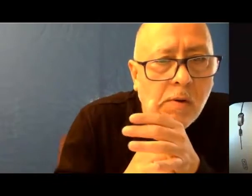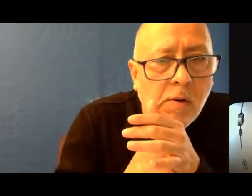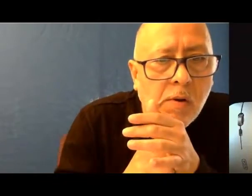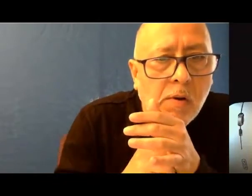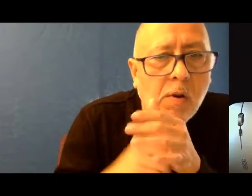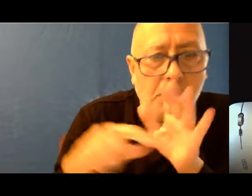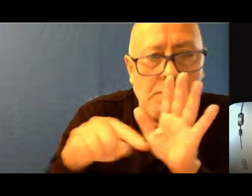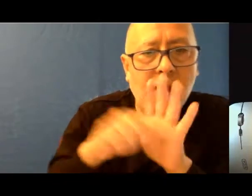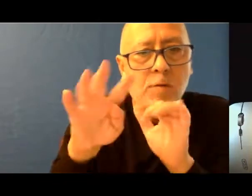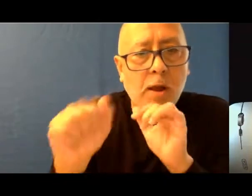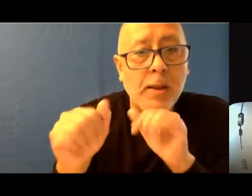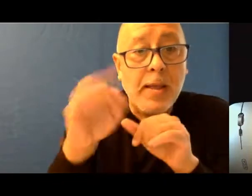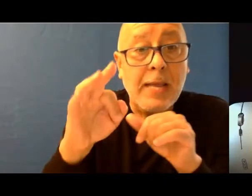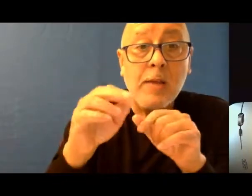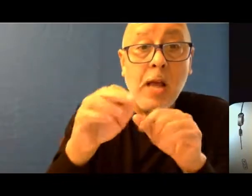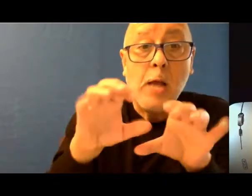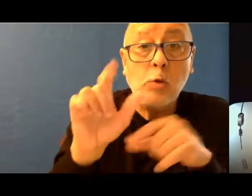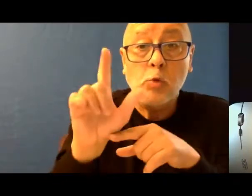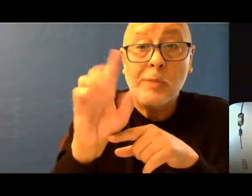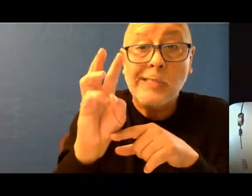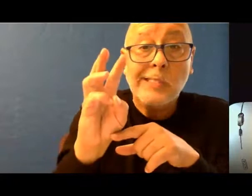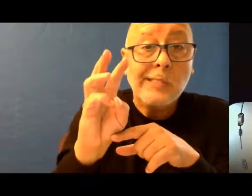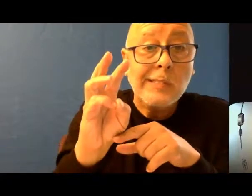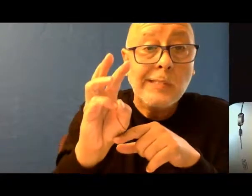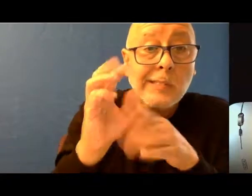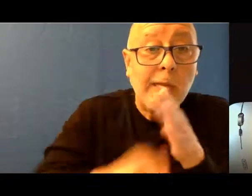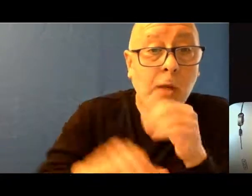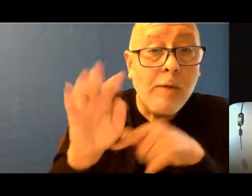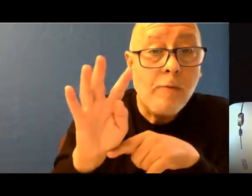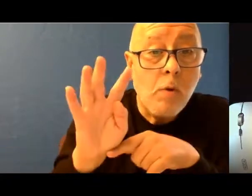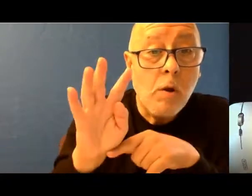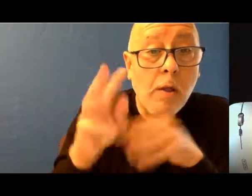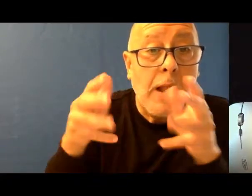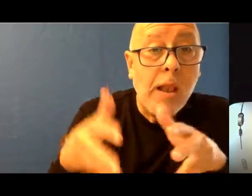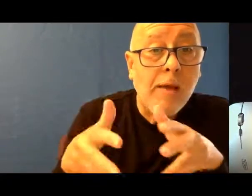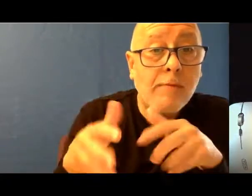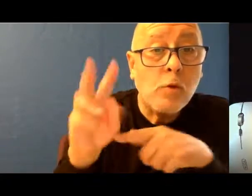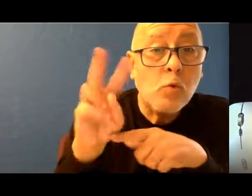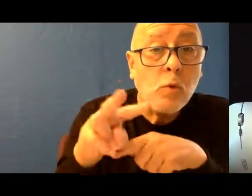So if I do 26 take away 4, I get 22.